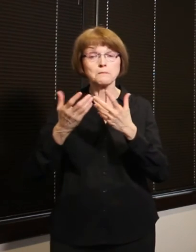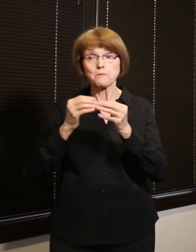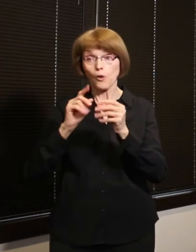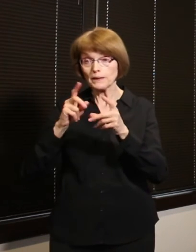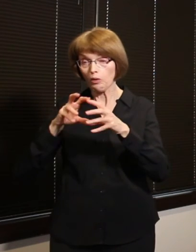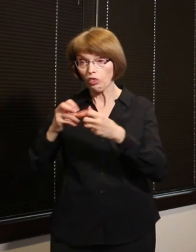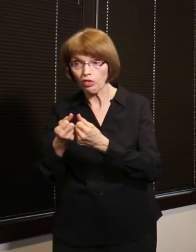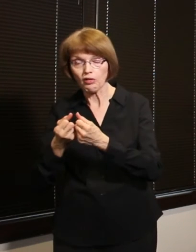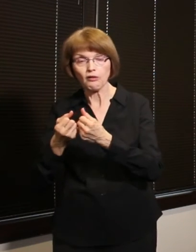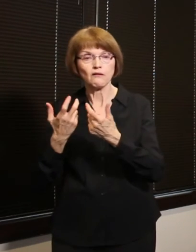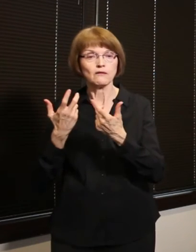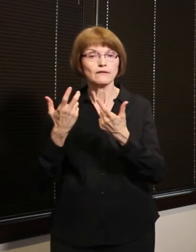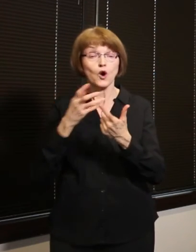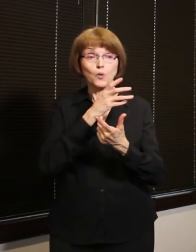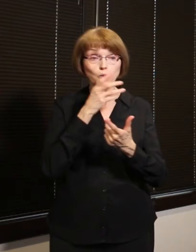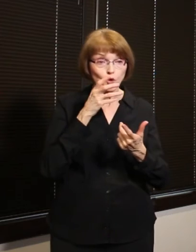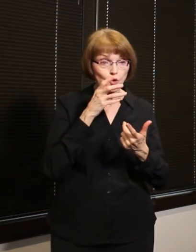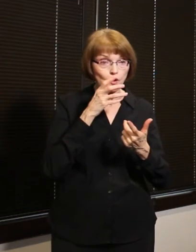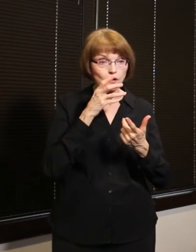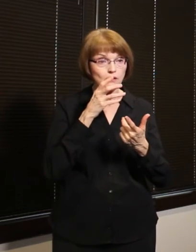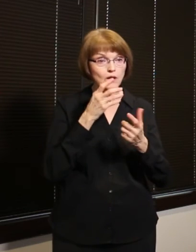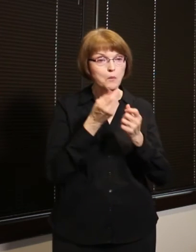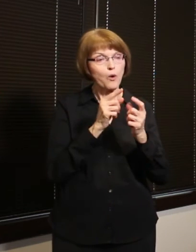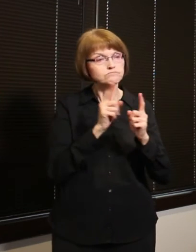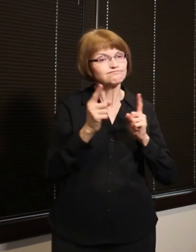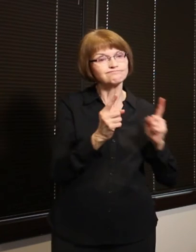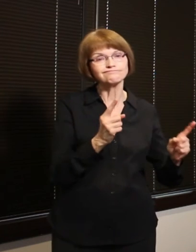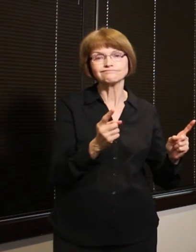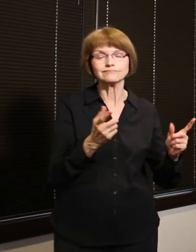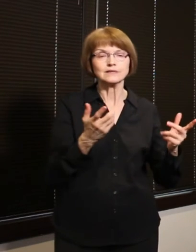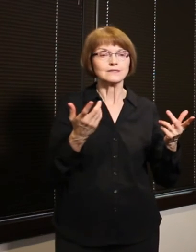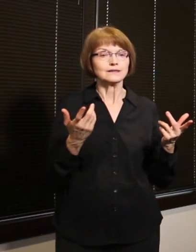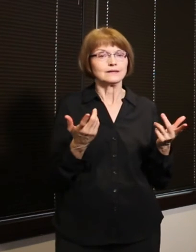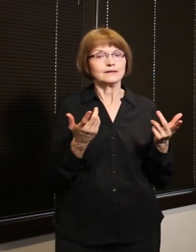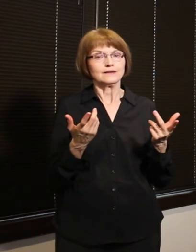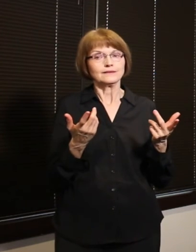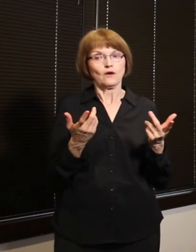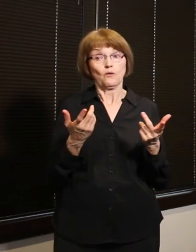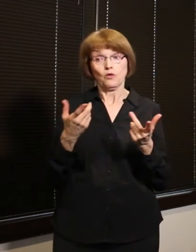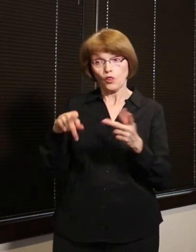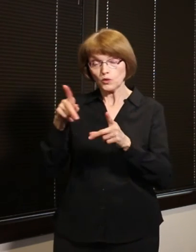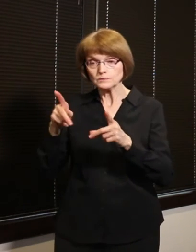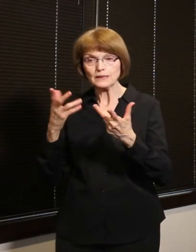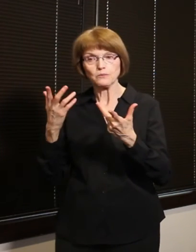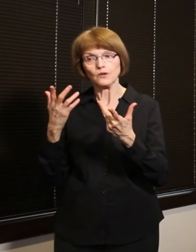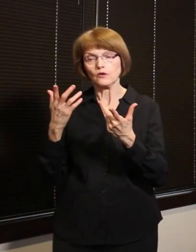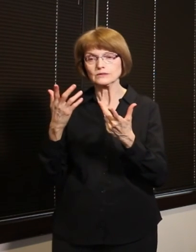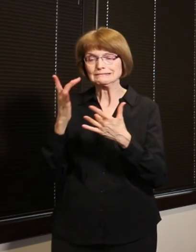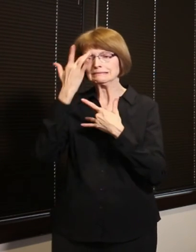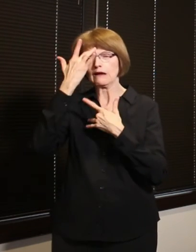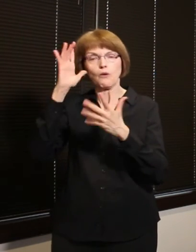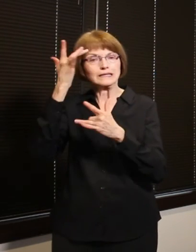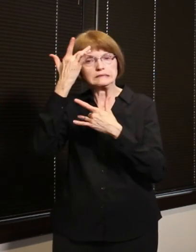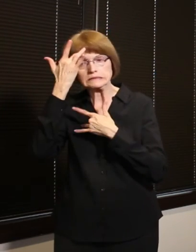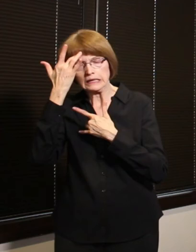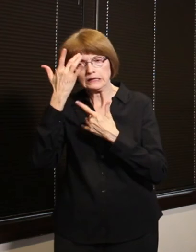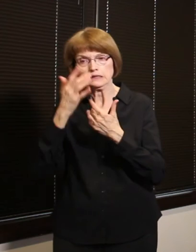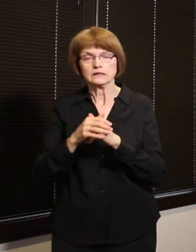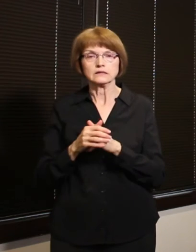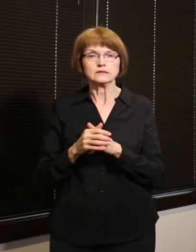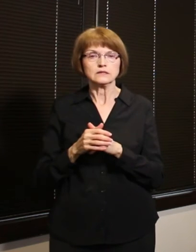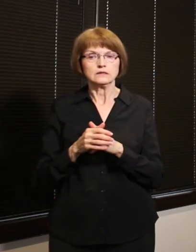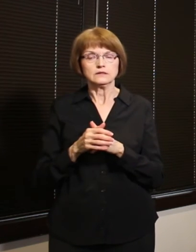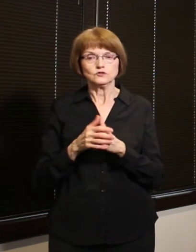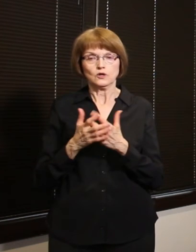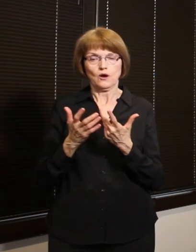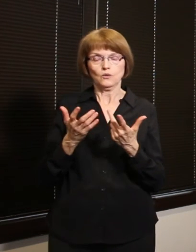dispersed populations, people with more comorbid disease, things like that, that if we have good data that says this is